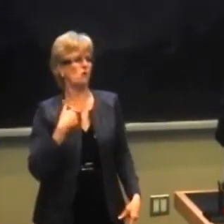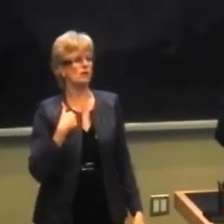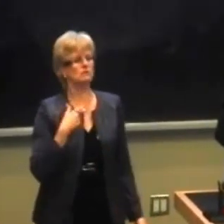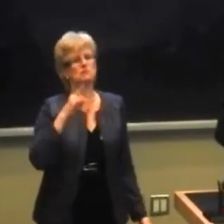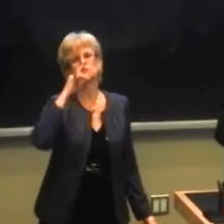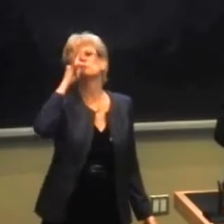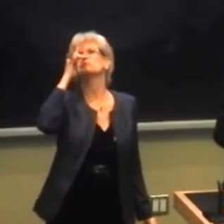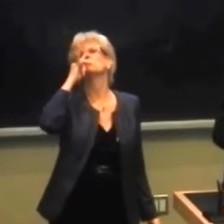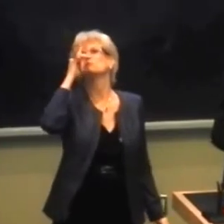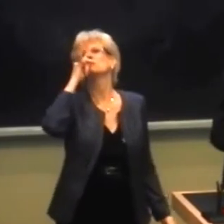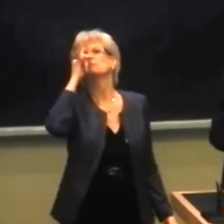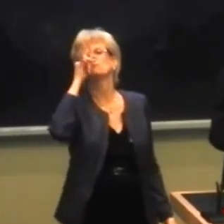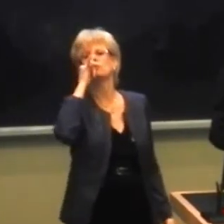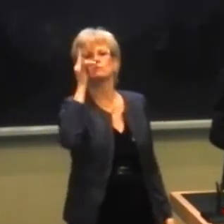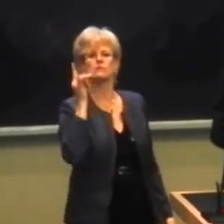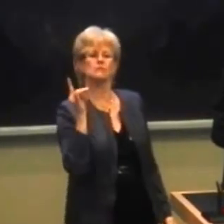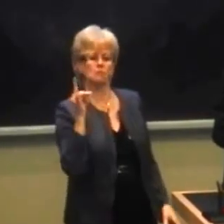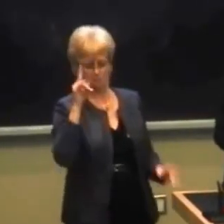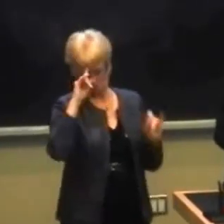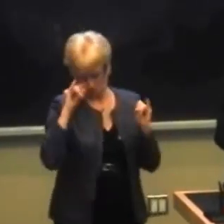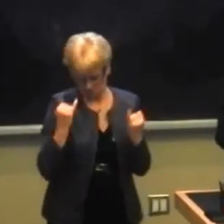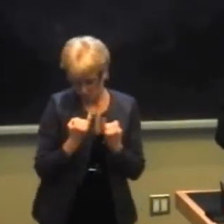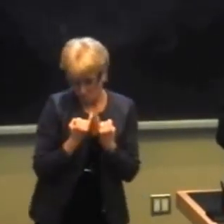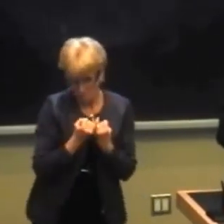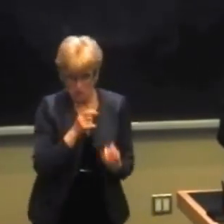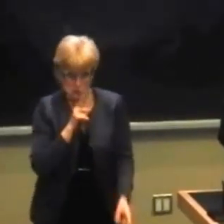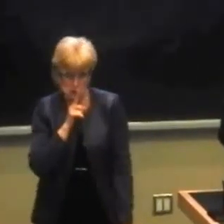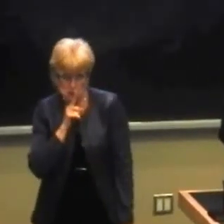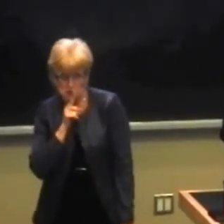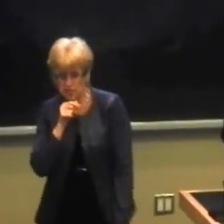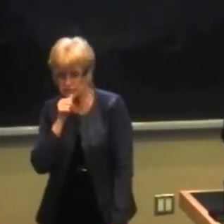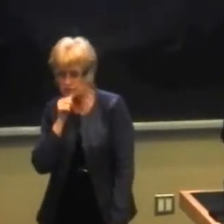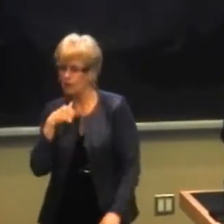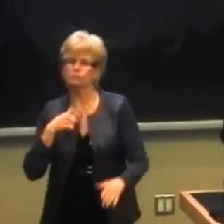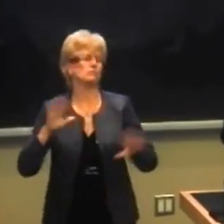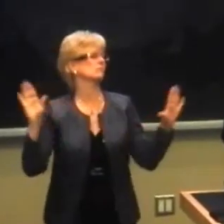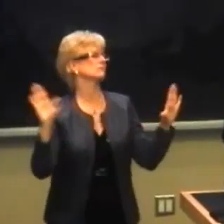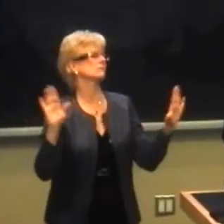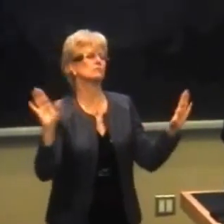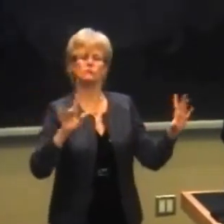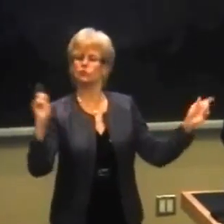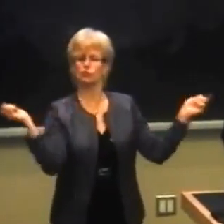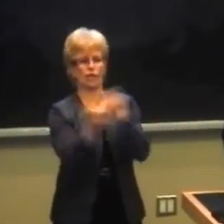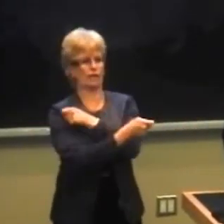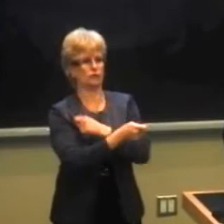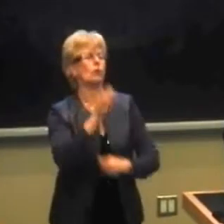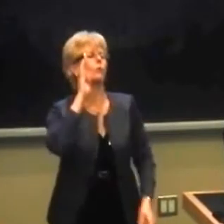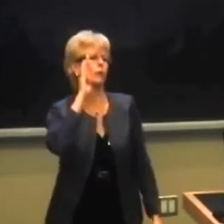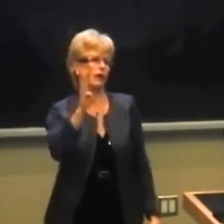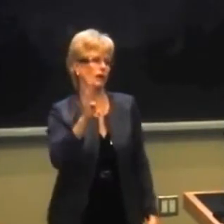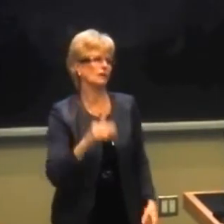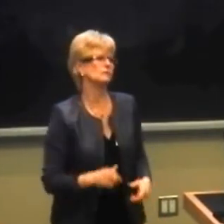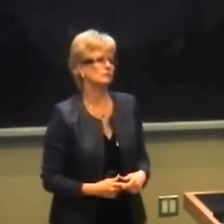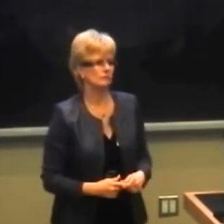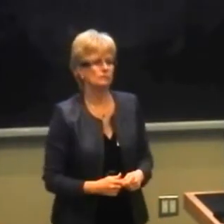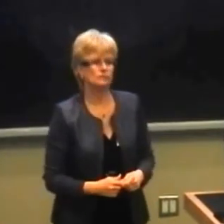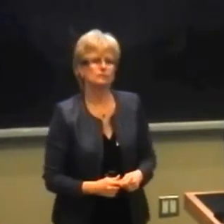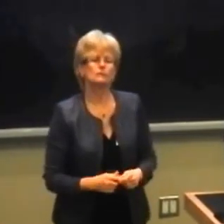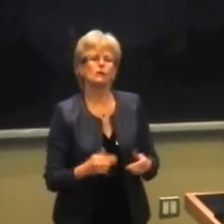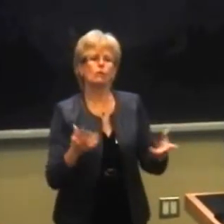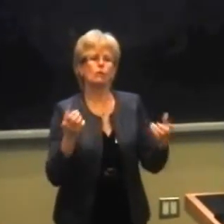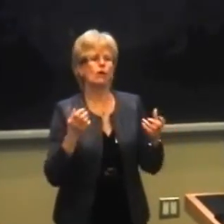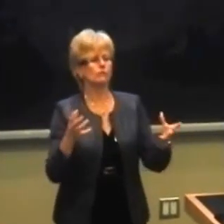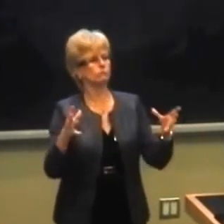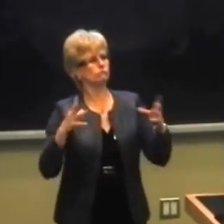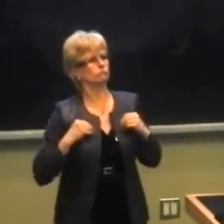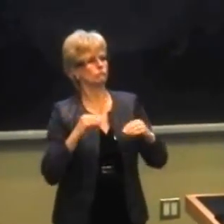stuffy, almost introspective, almost secretive organisation, and that's got to change, and that is going to change. And we want to be receptive